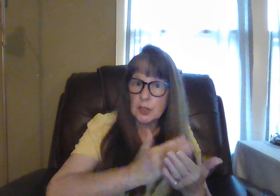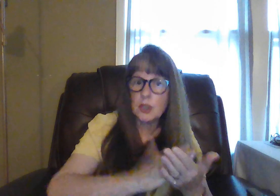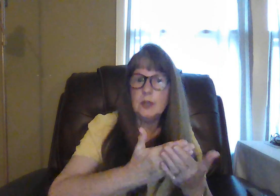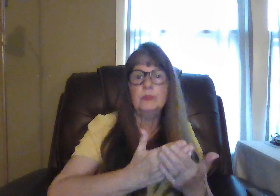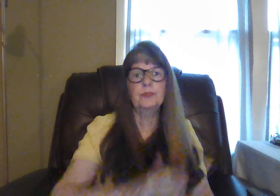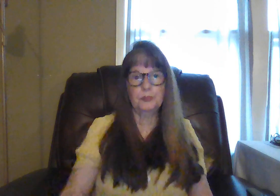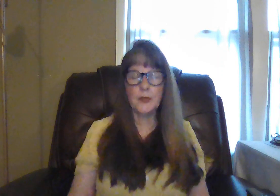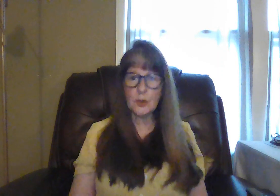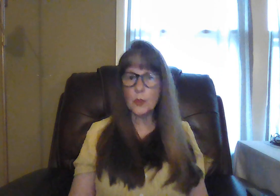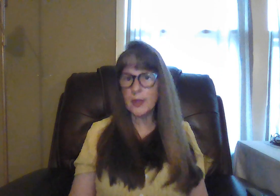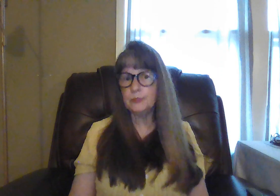Kitchen, either one.